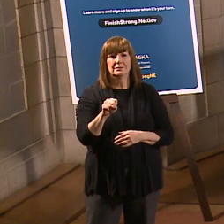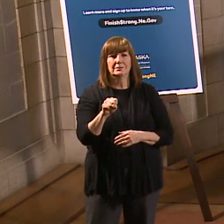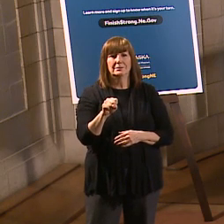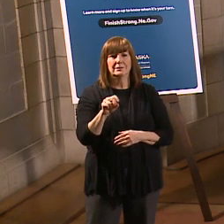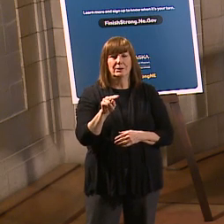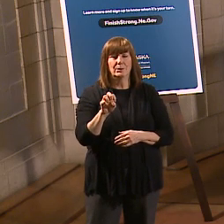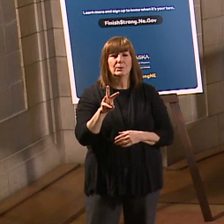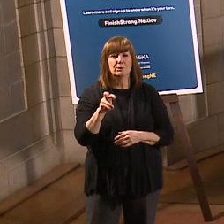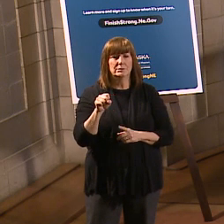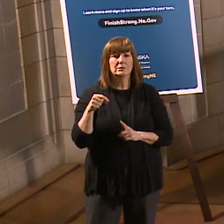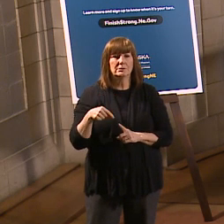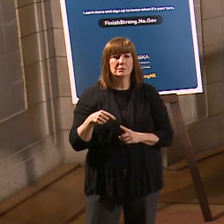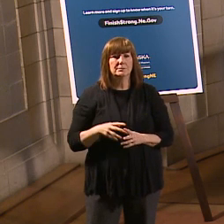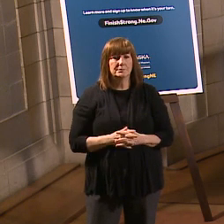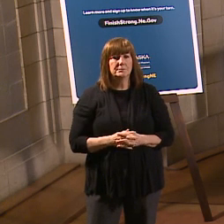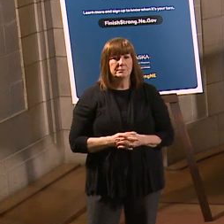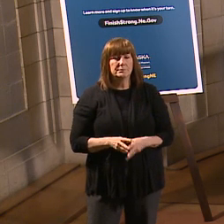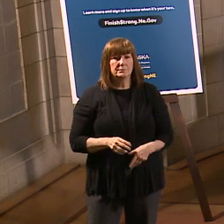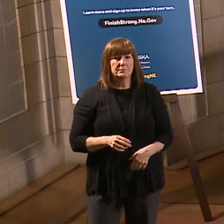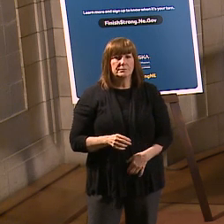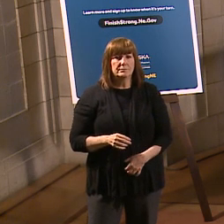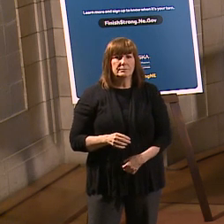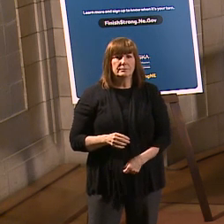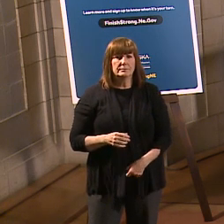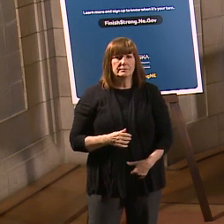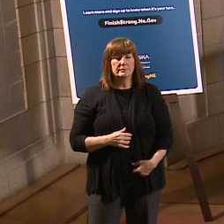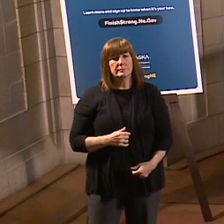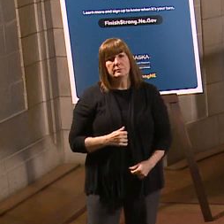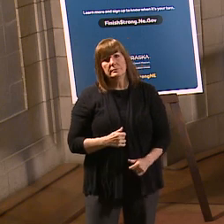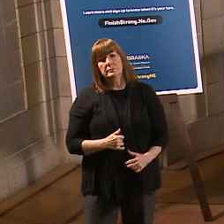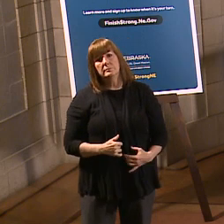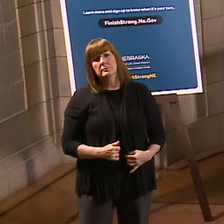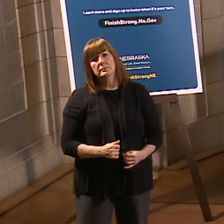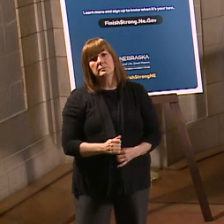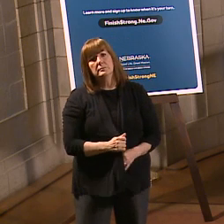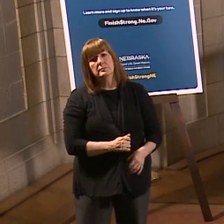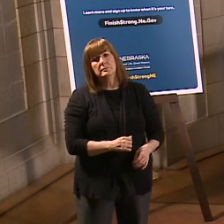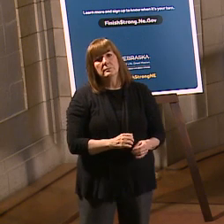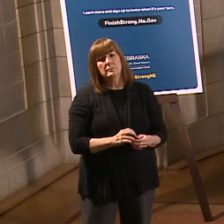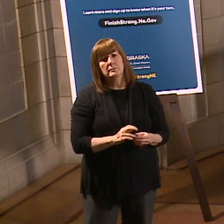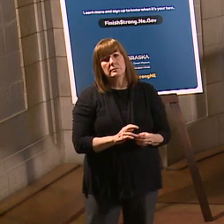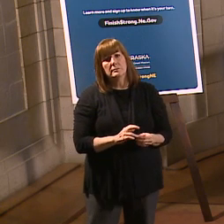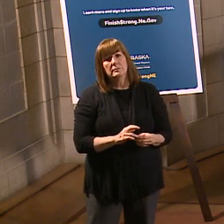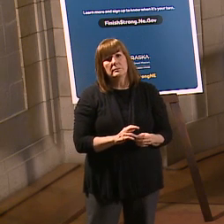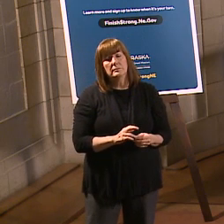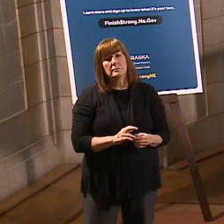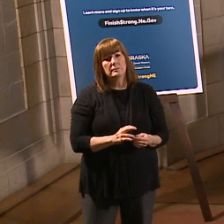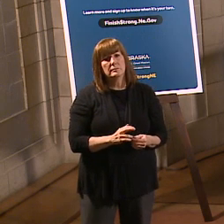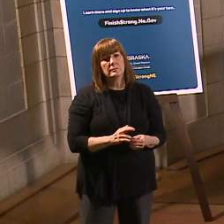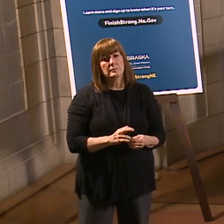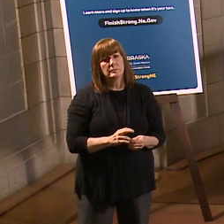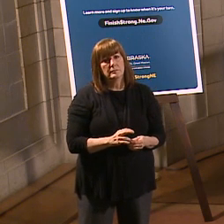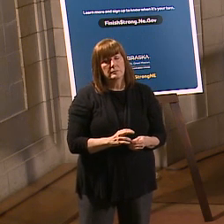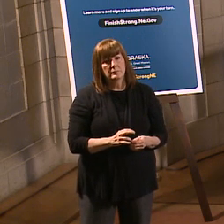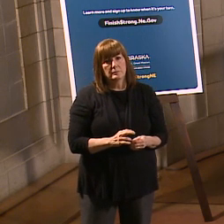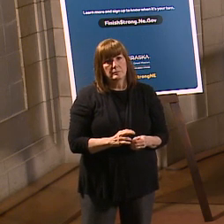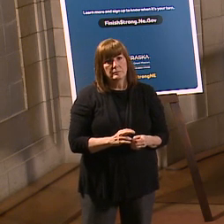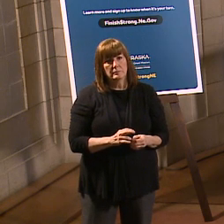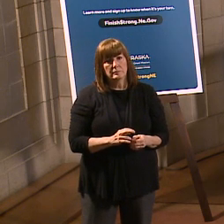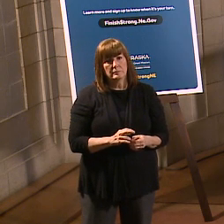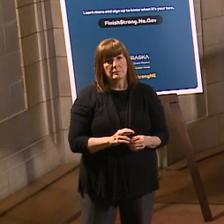seeing counties getting pressured or lobbied, by different businesses to get their